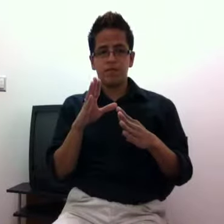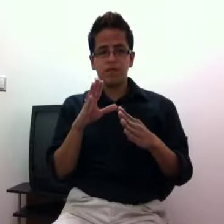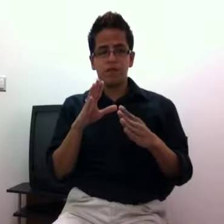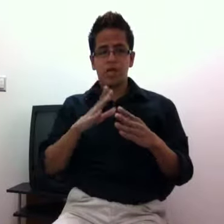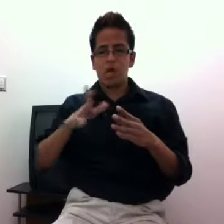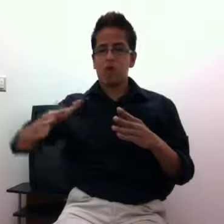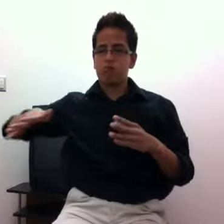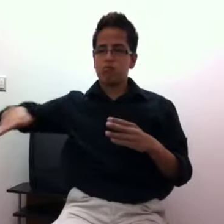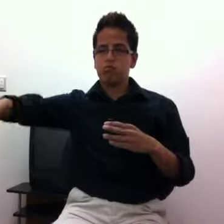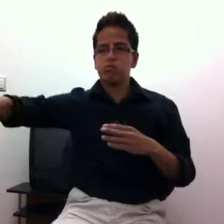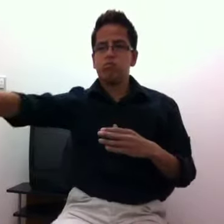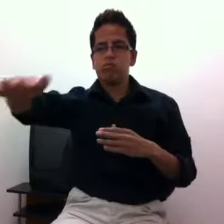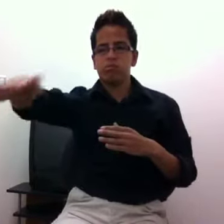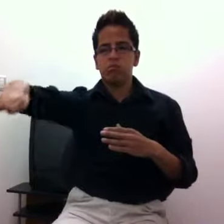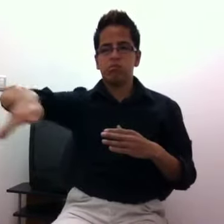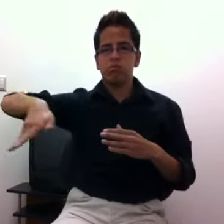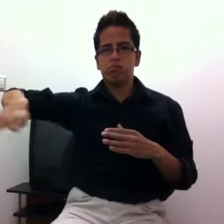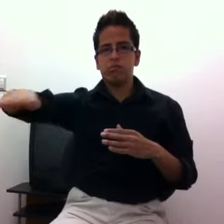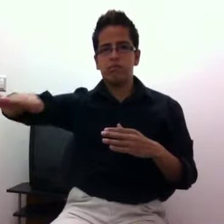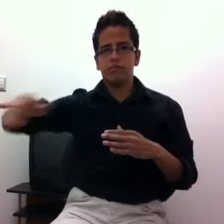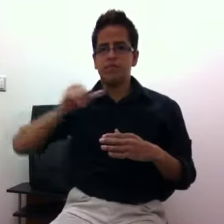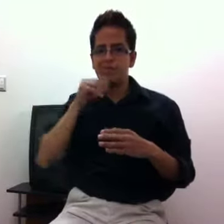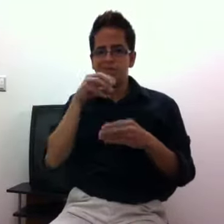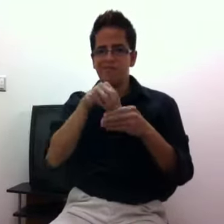we live in today.